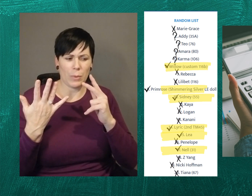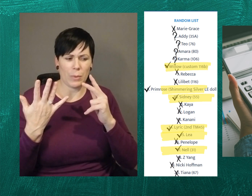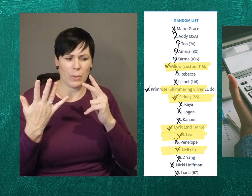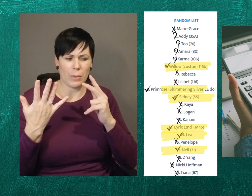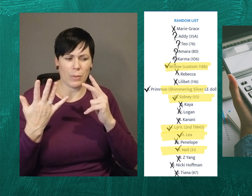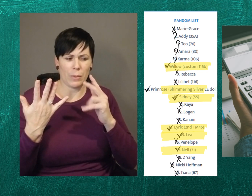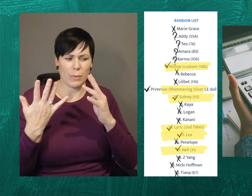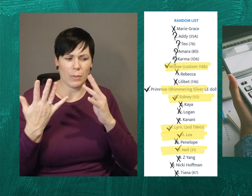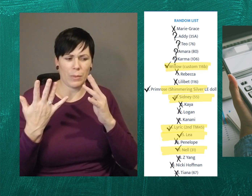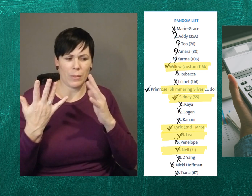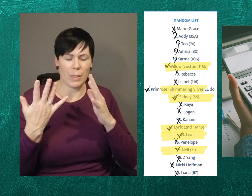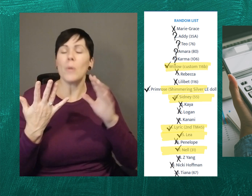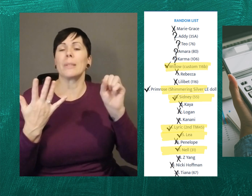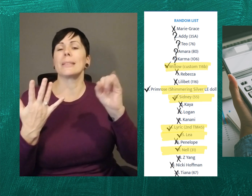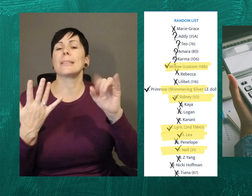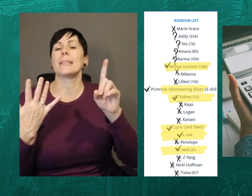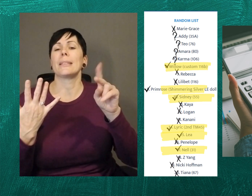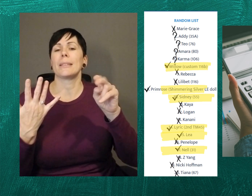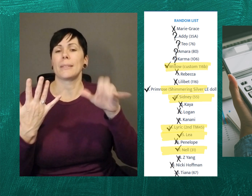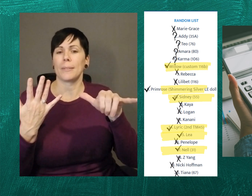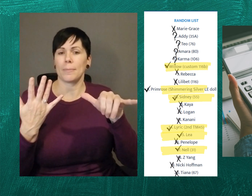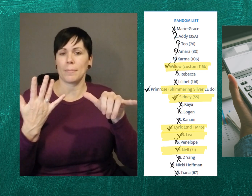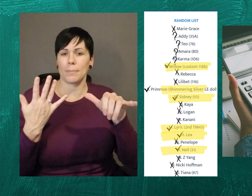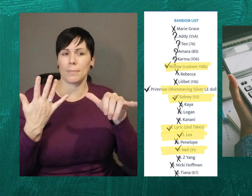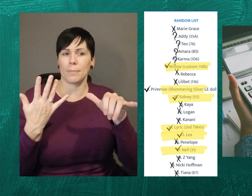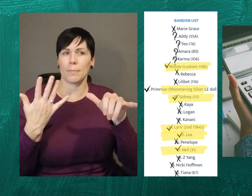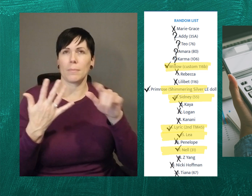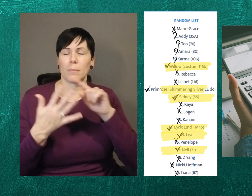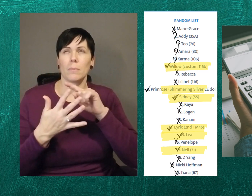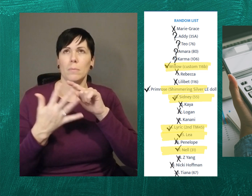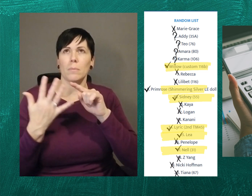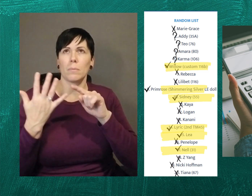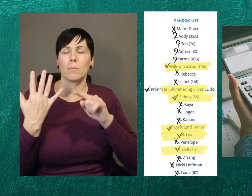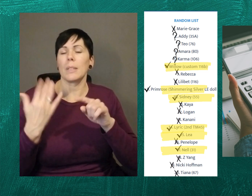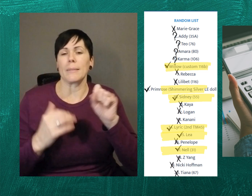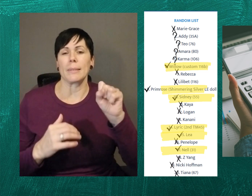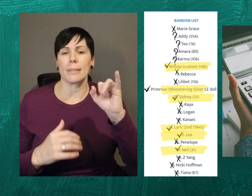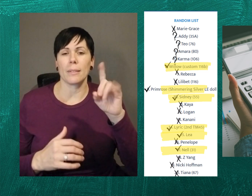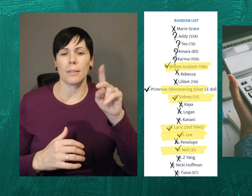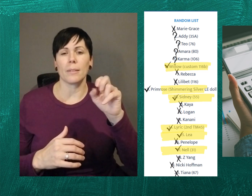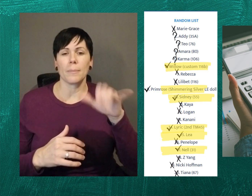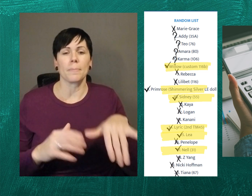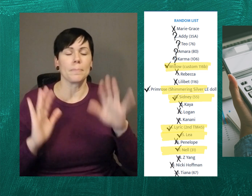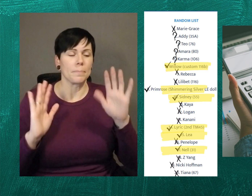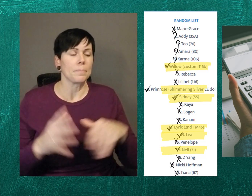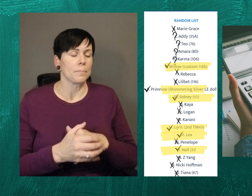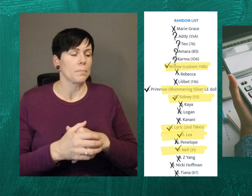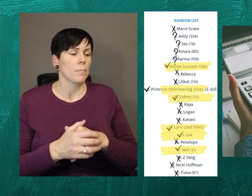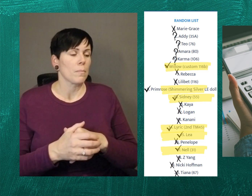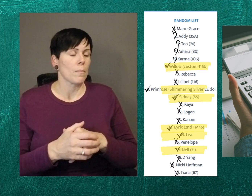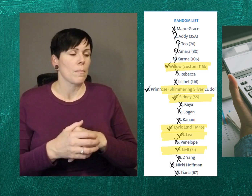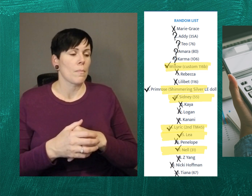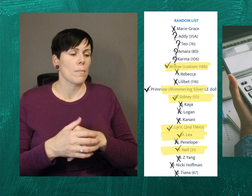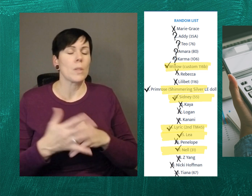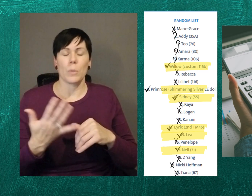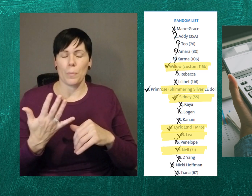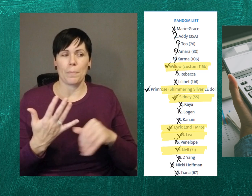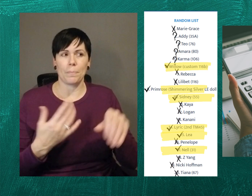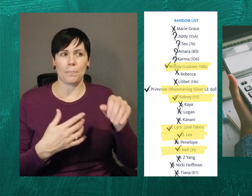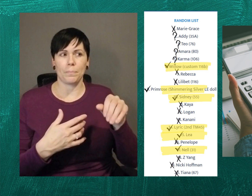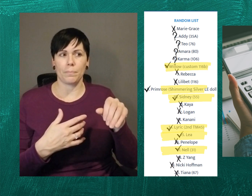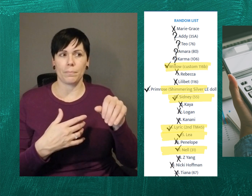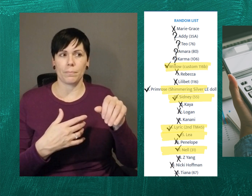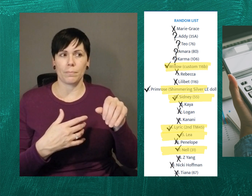That's 1, 2. Oh, Sydney. 3, 4, 5, 6. Yeah, that's it. I was missing